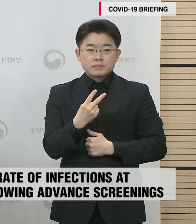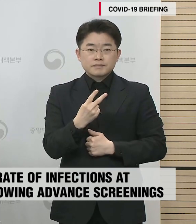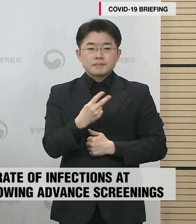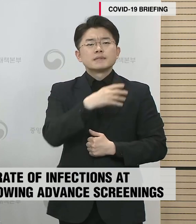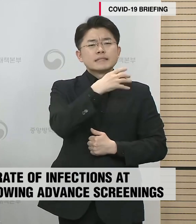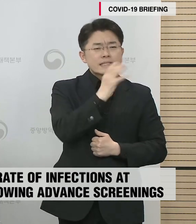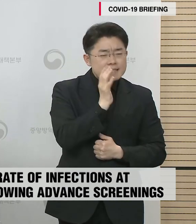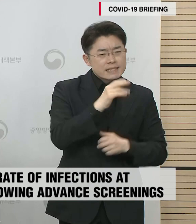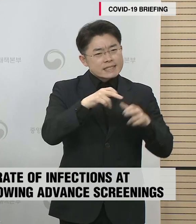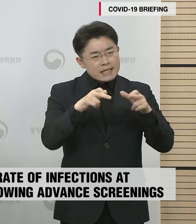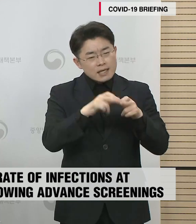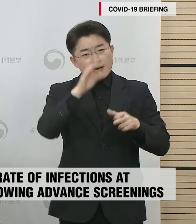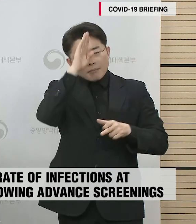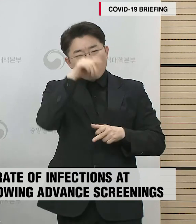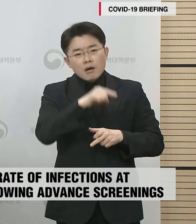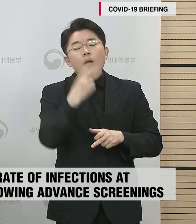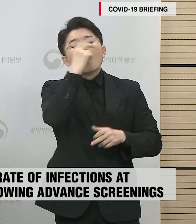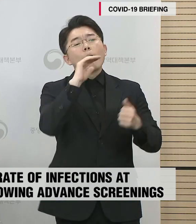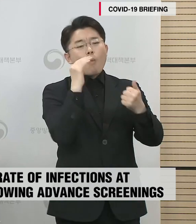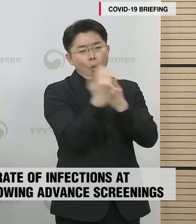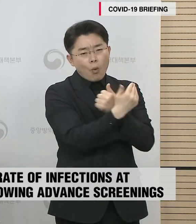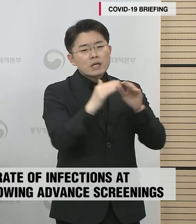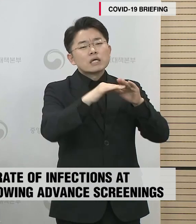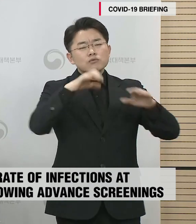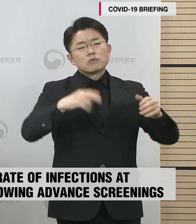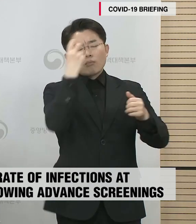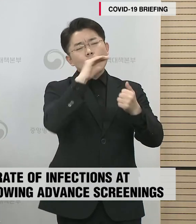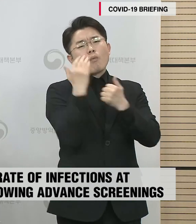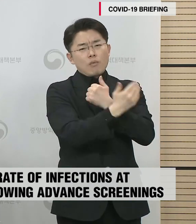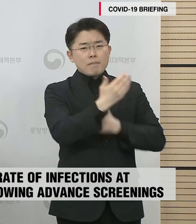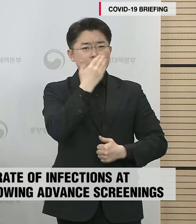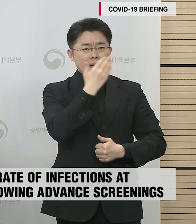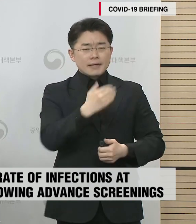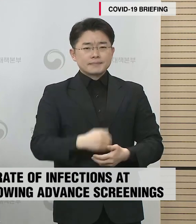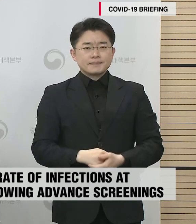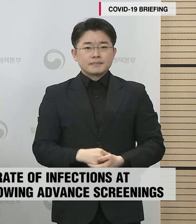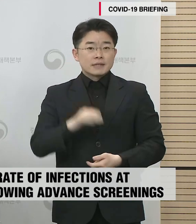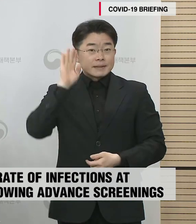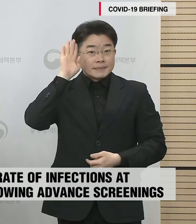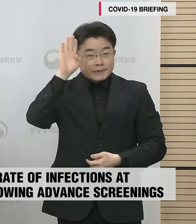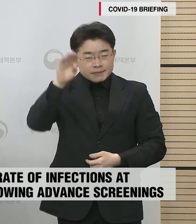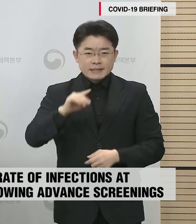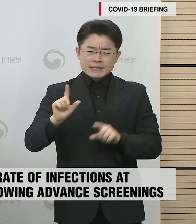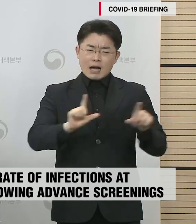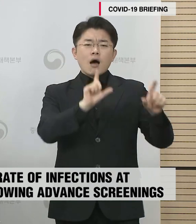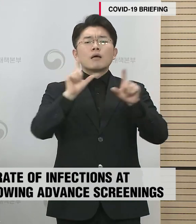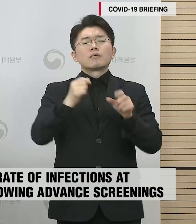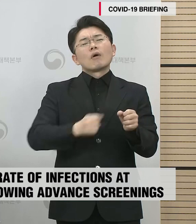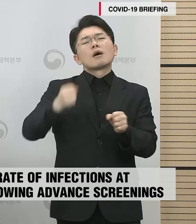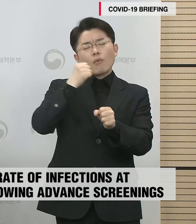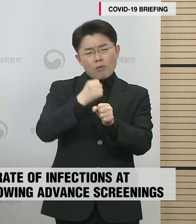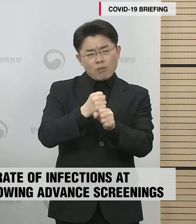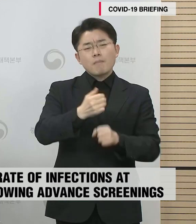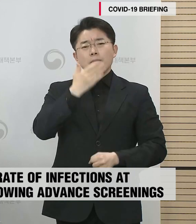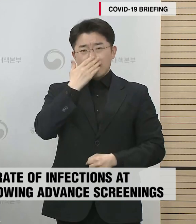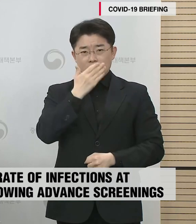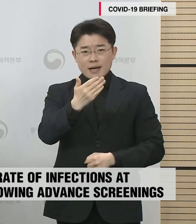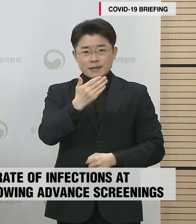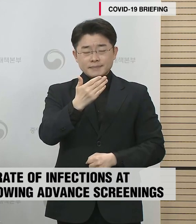and also it can also protect our neighbors and also those who are vulnerable to COVID-19. And it is the